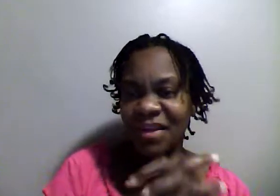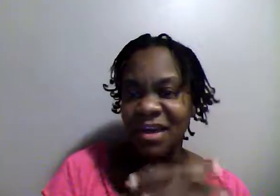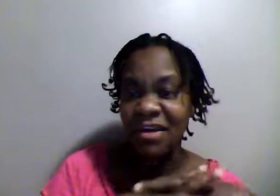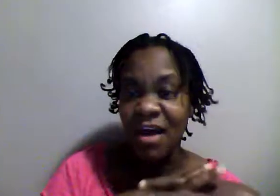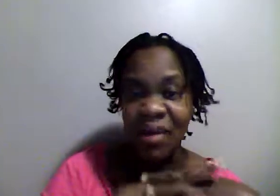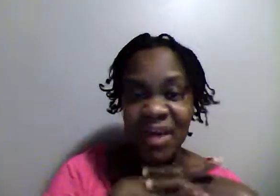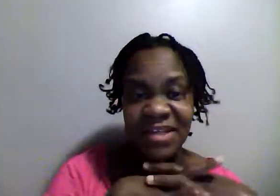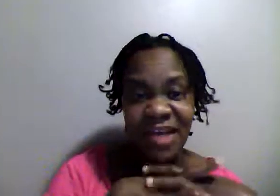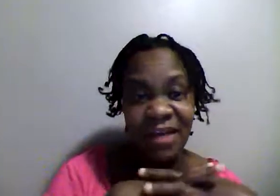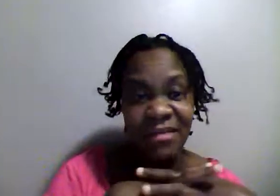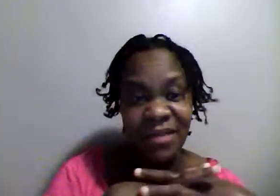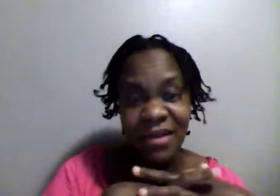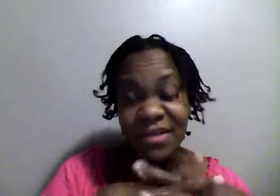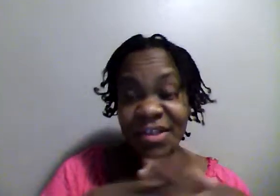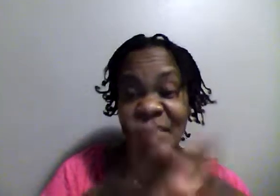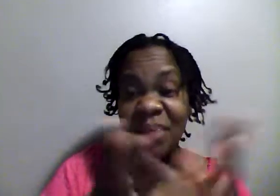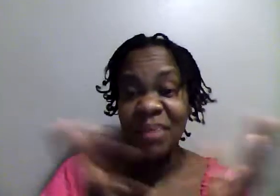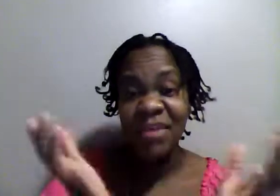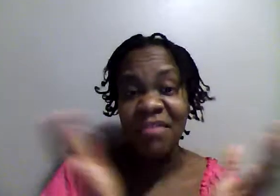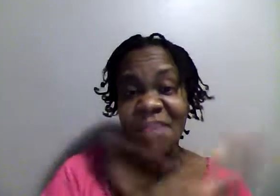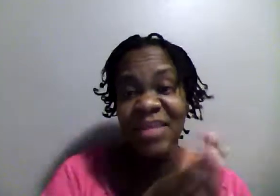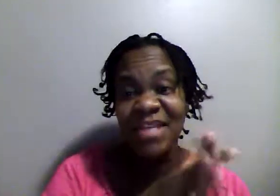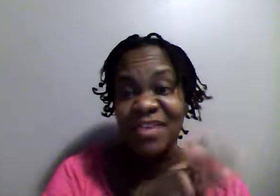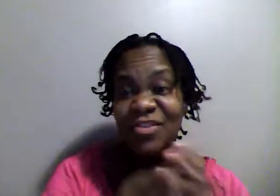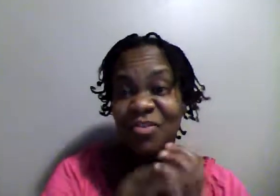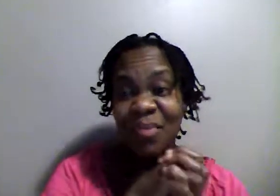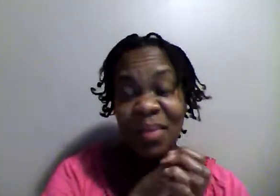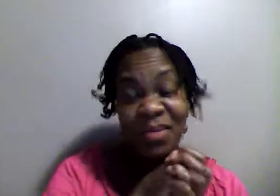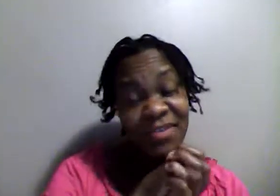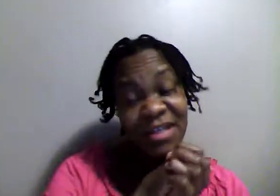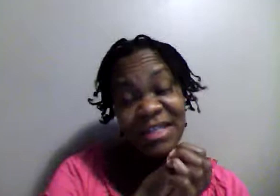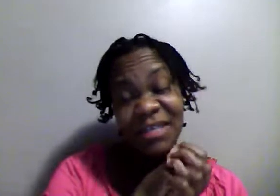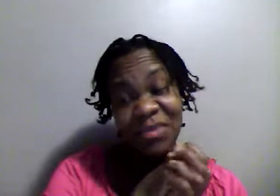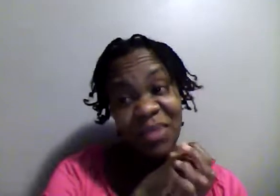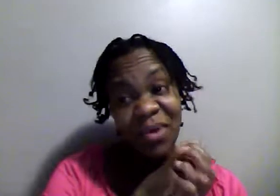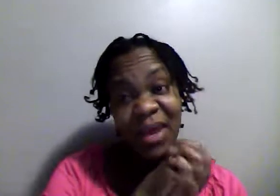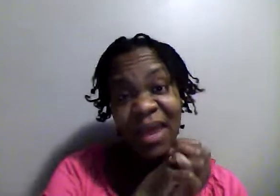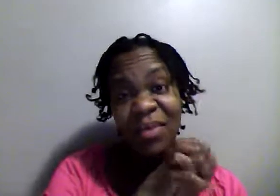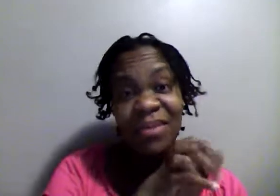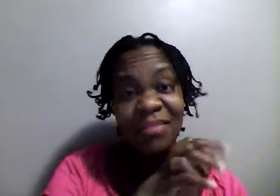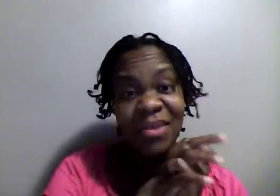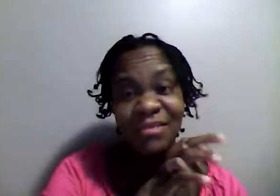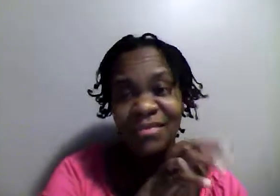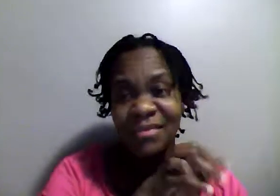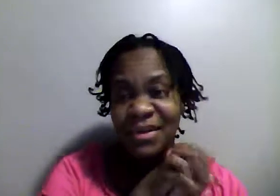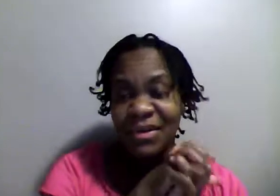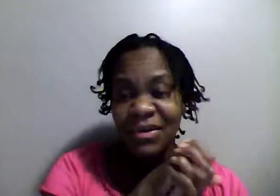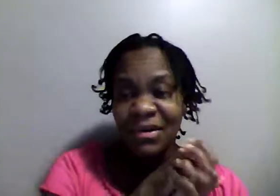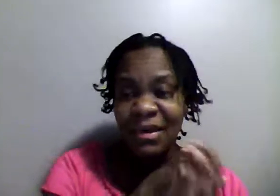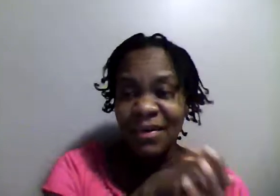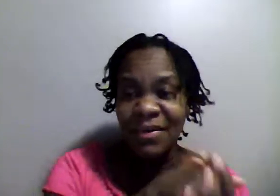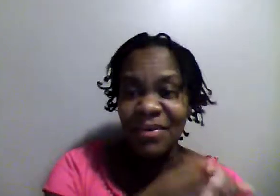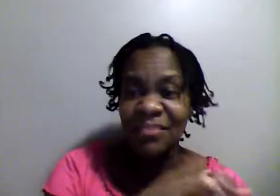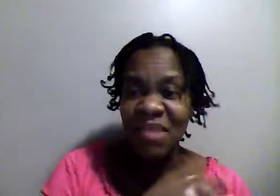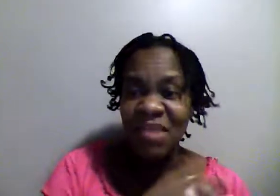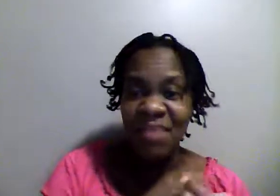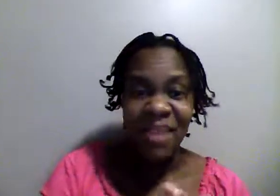Not always. And some people around me tend to grow peppers and seem to be okay with it, but I don't know. Maybe I'm planting